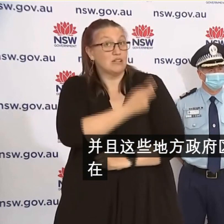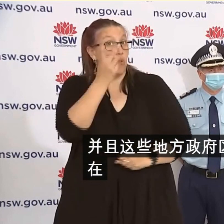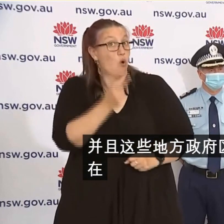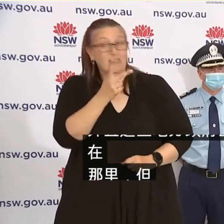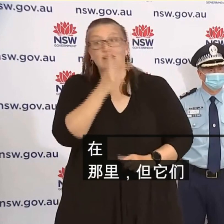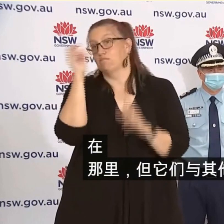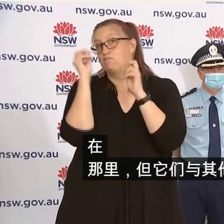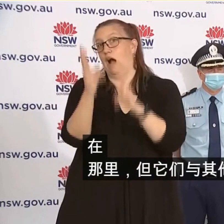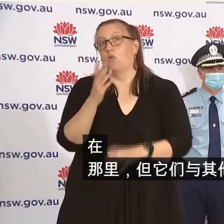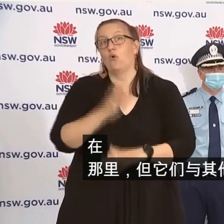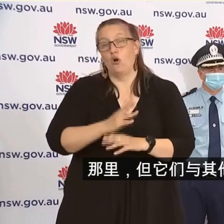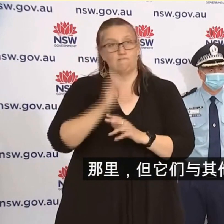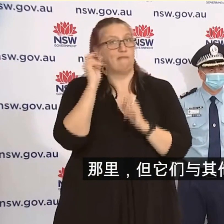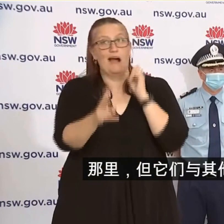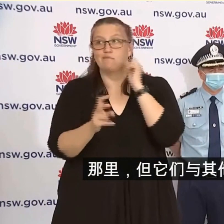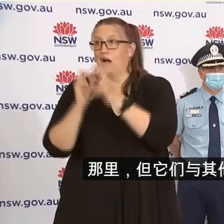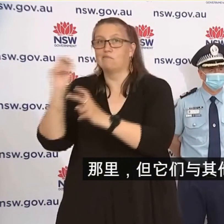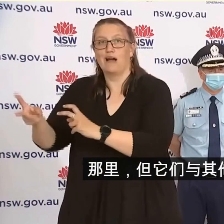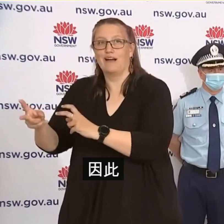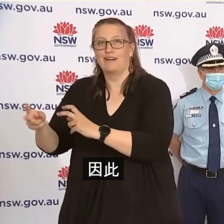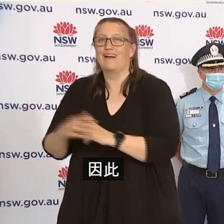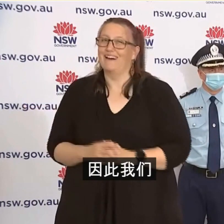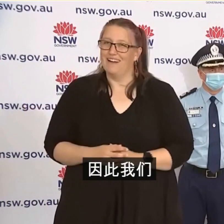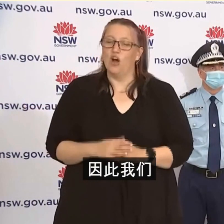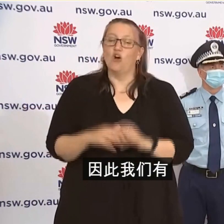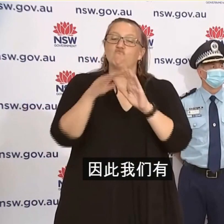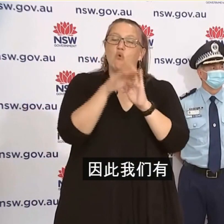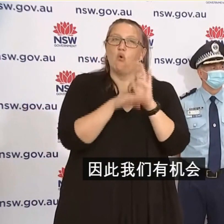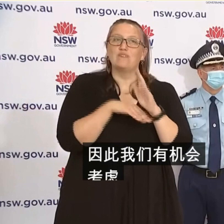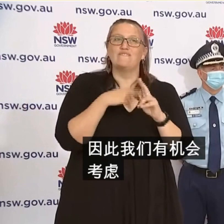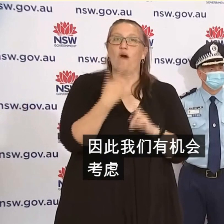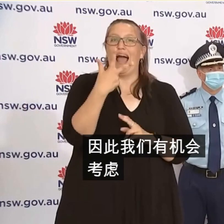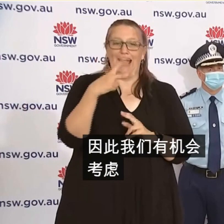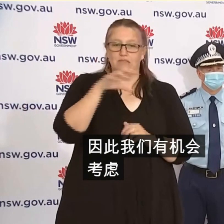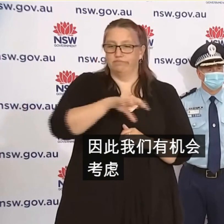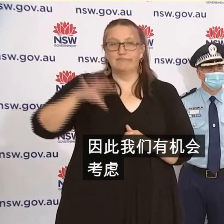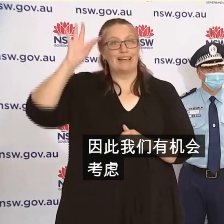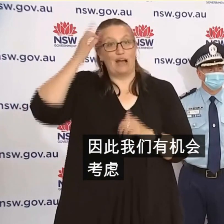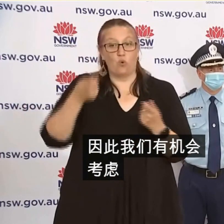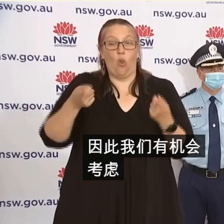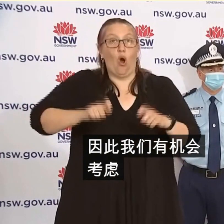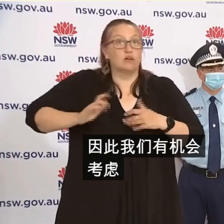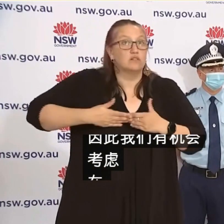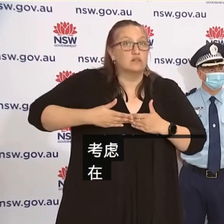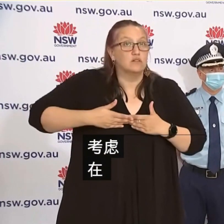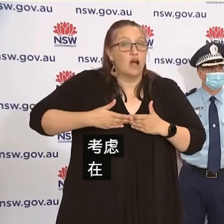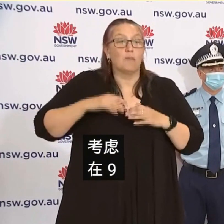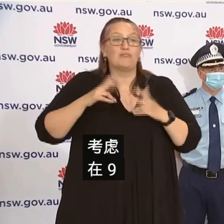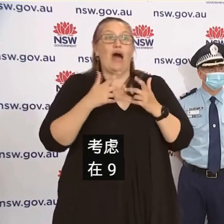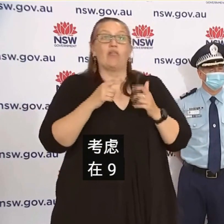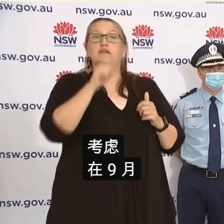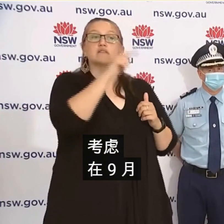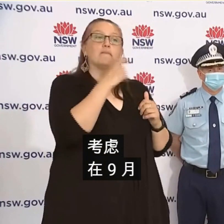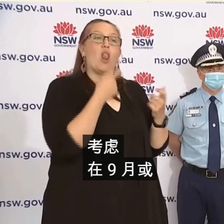government areas are there, but they're a bit different to what's in other local government areas. So there's opportunities for us to consider what is a safe way to look